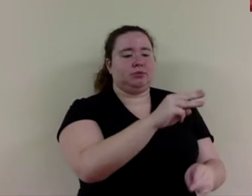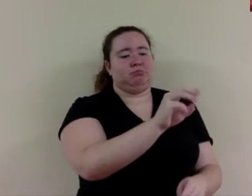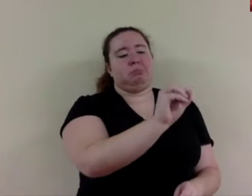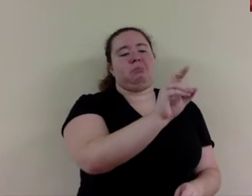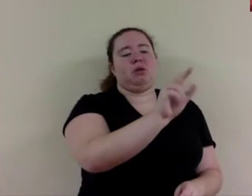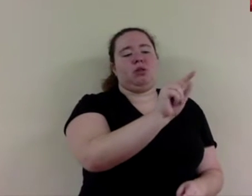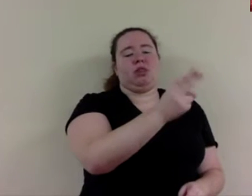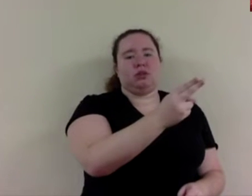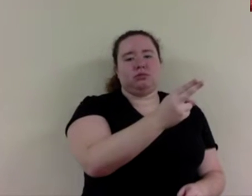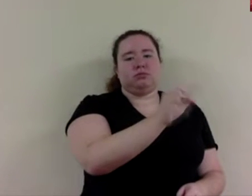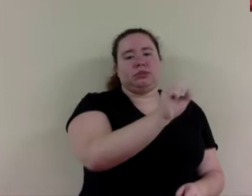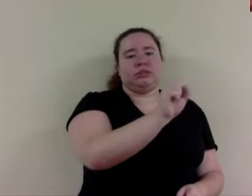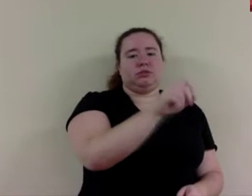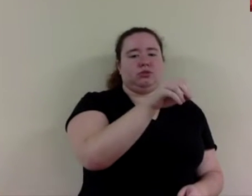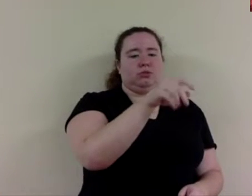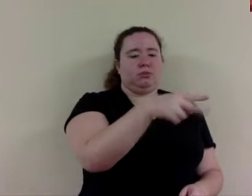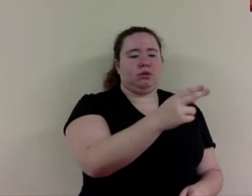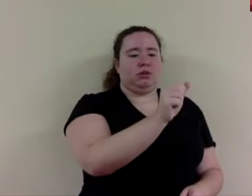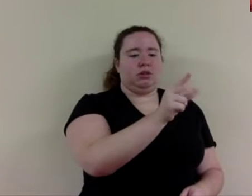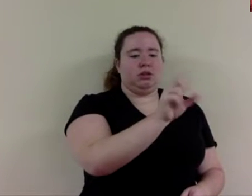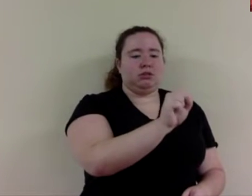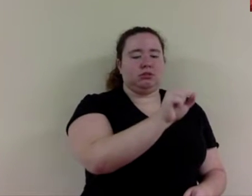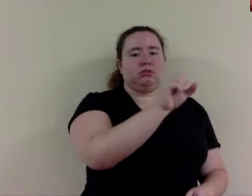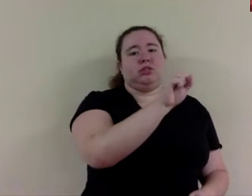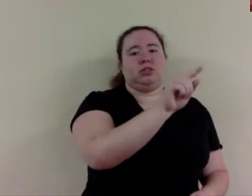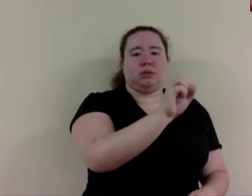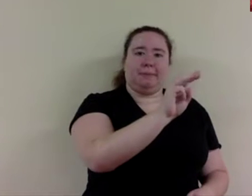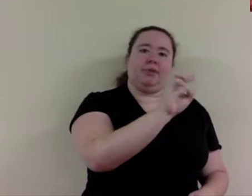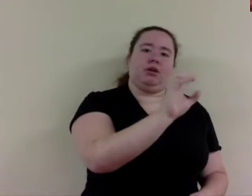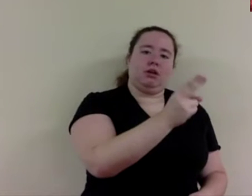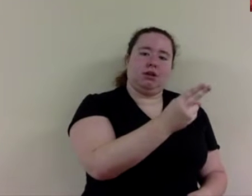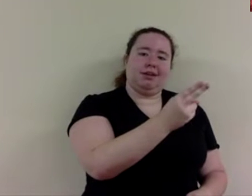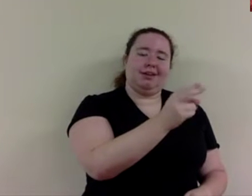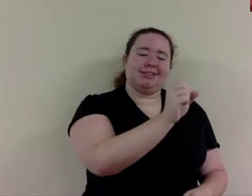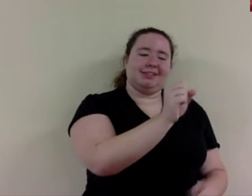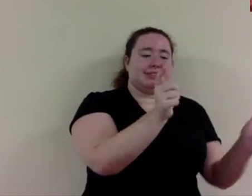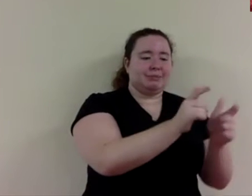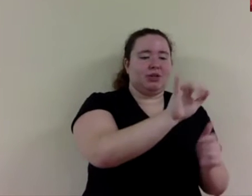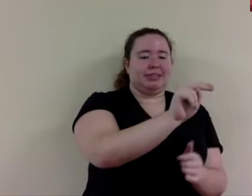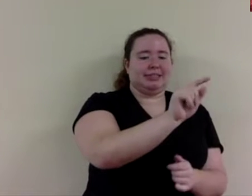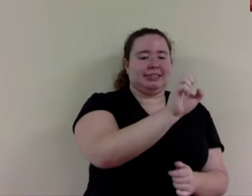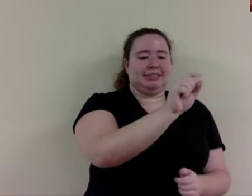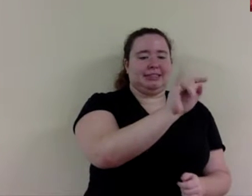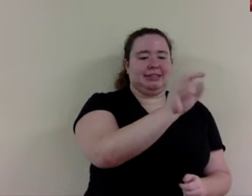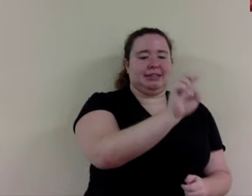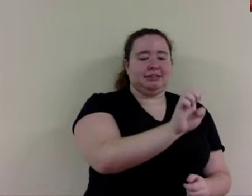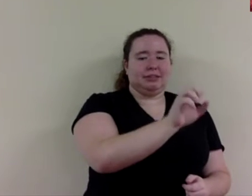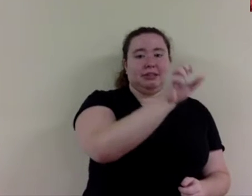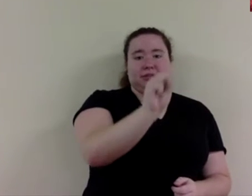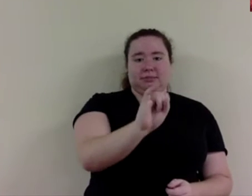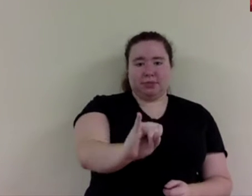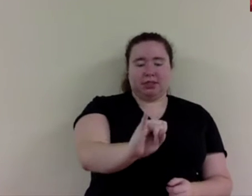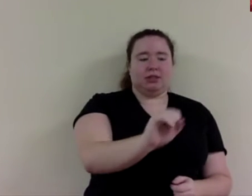the esophagus, the stomach, the small intestine, or the large intestine. In any of these regions, we're going to